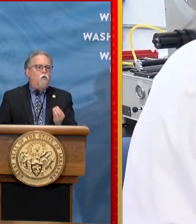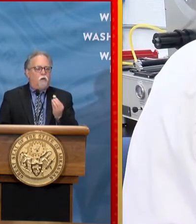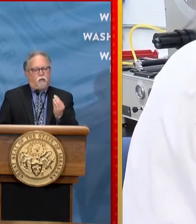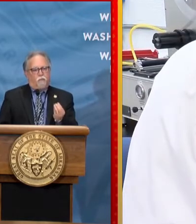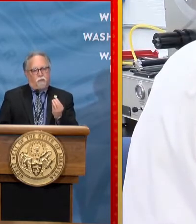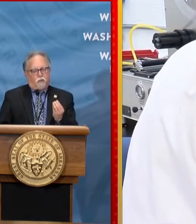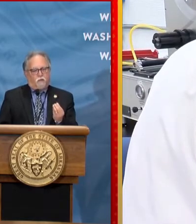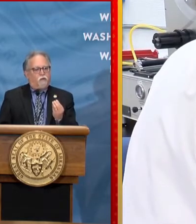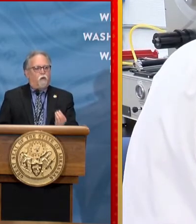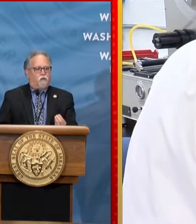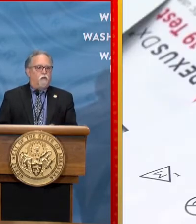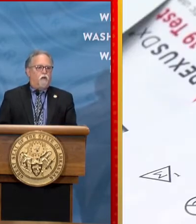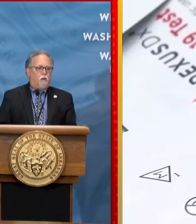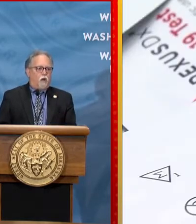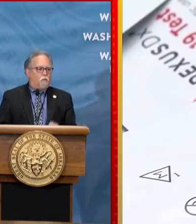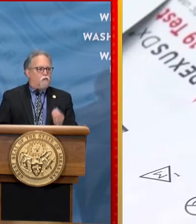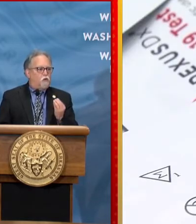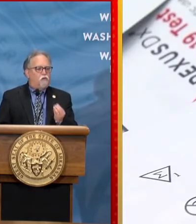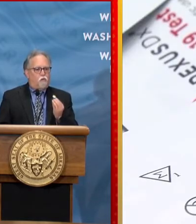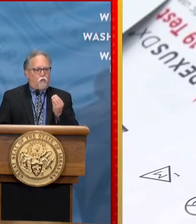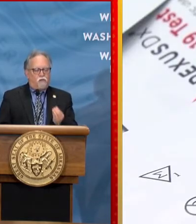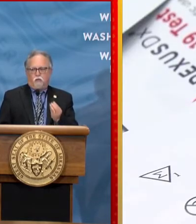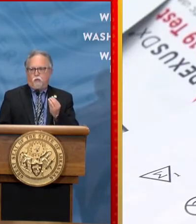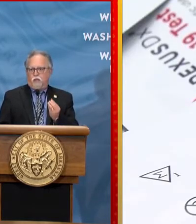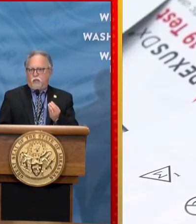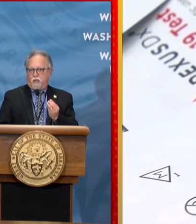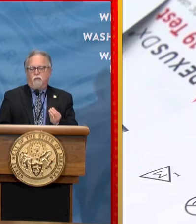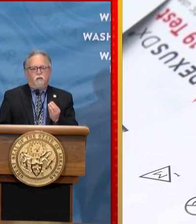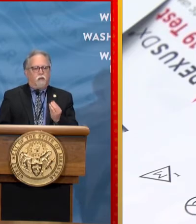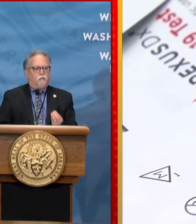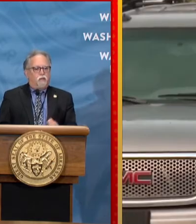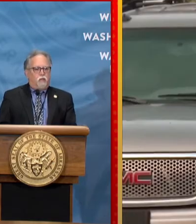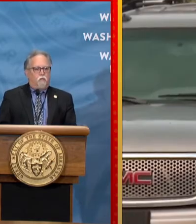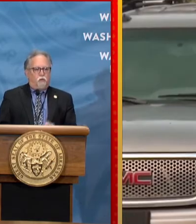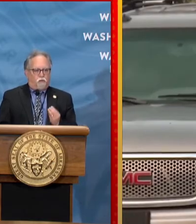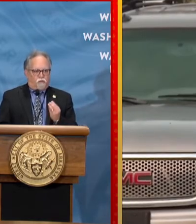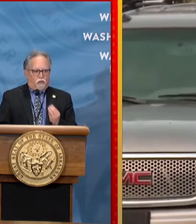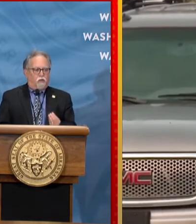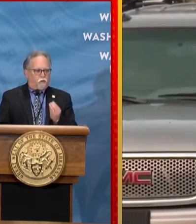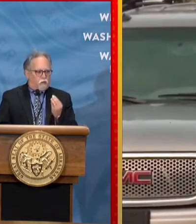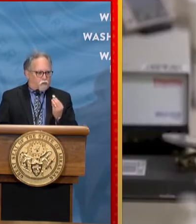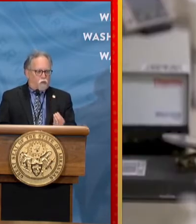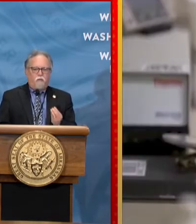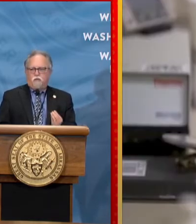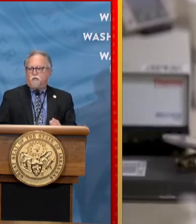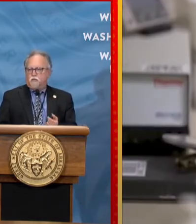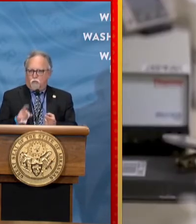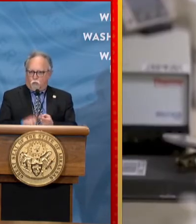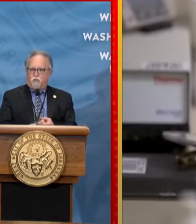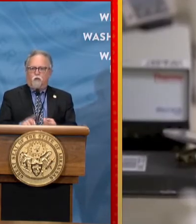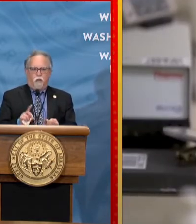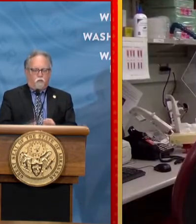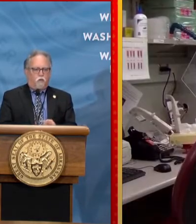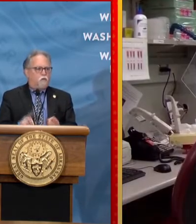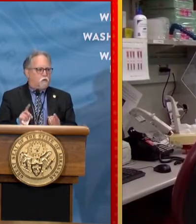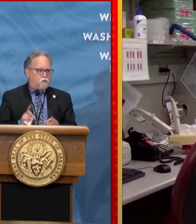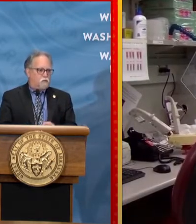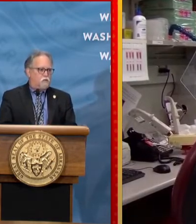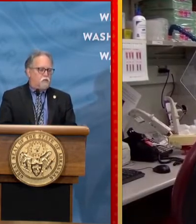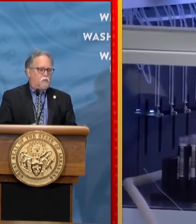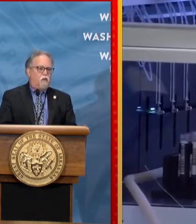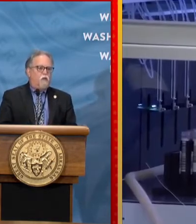new variants that come on, because those are the ones that we can mitigate with standard 3 measures: washing our hands, watching